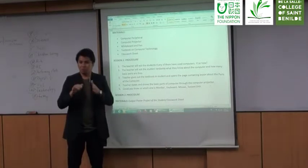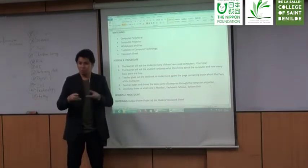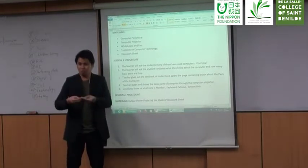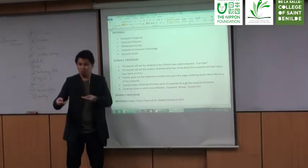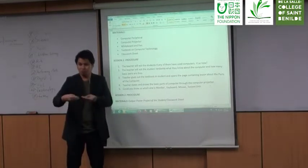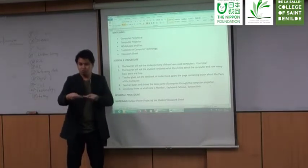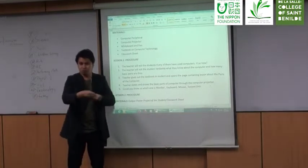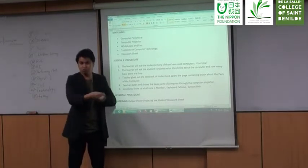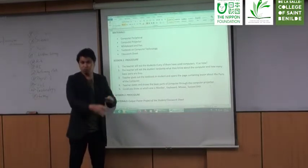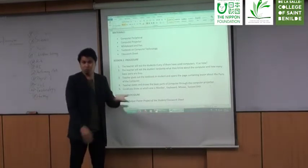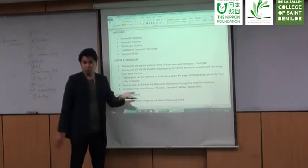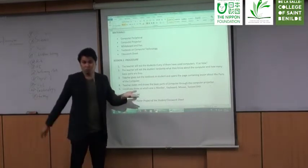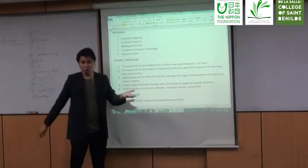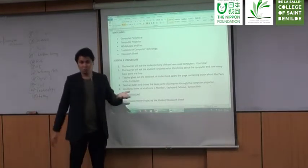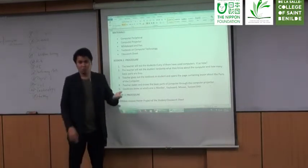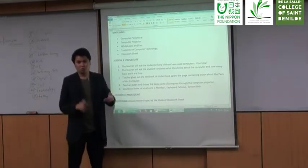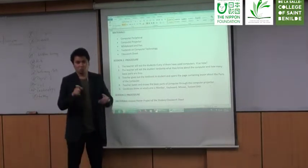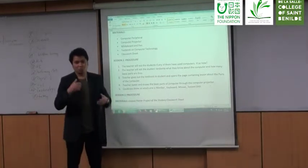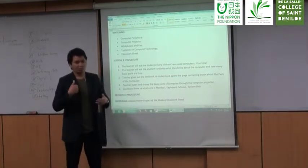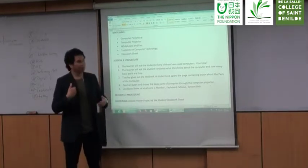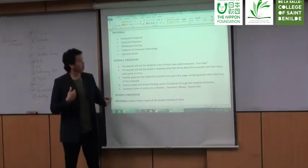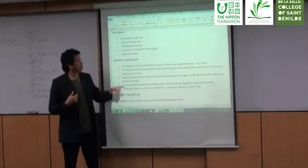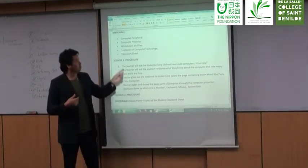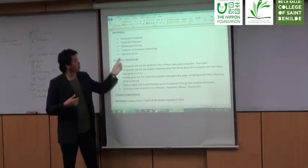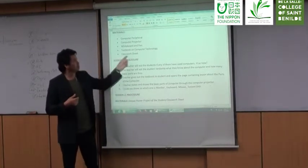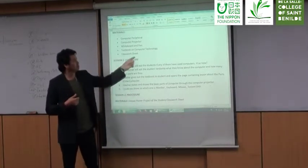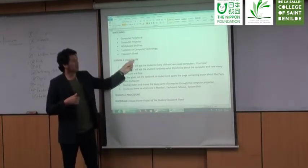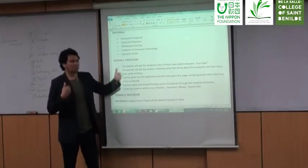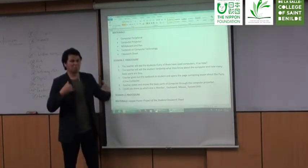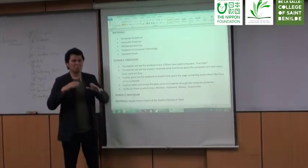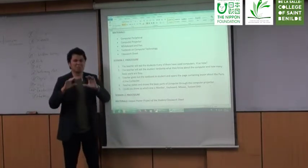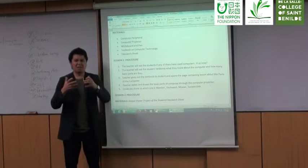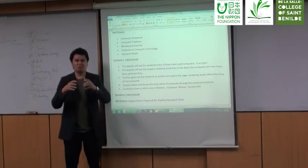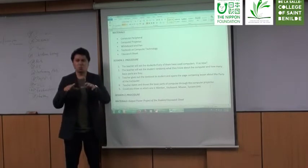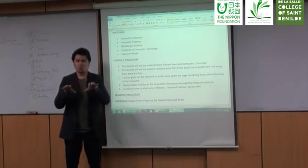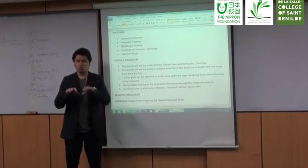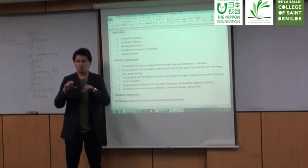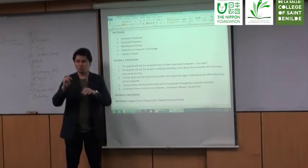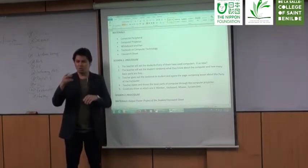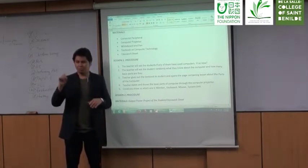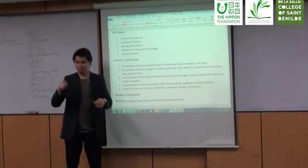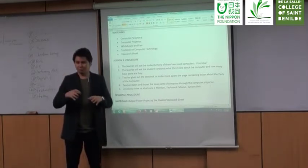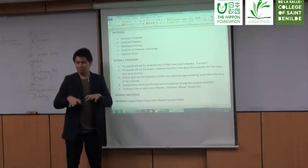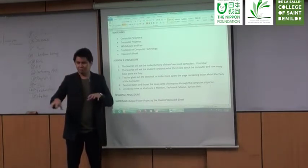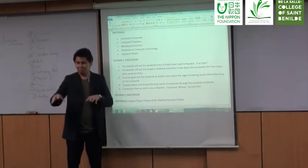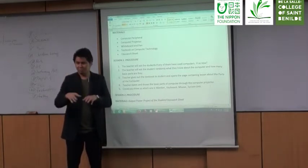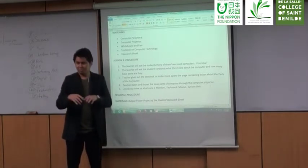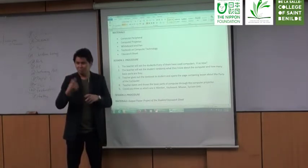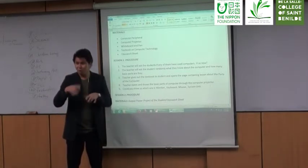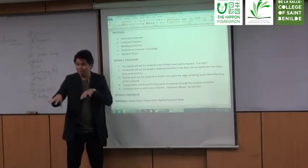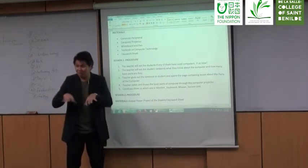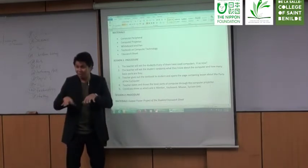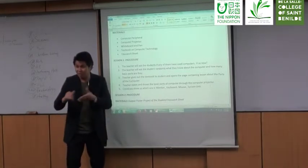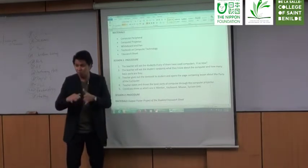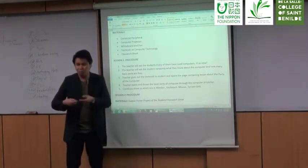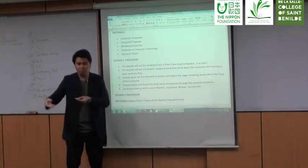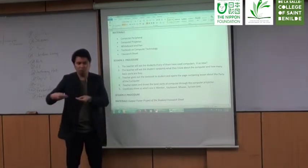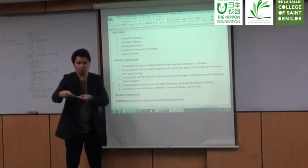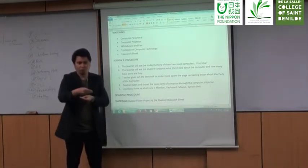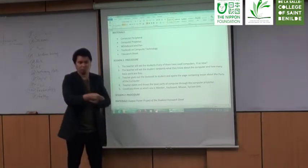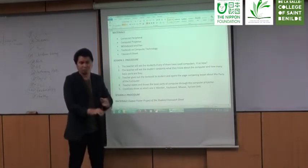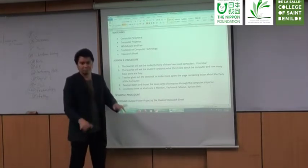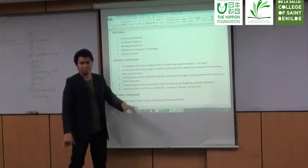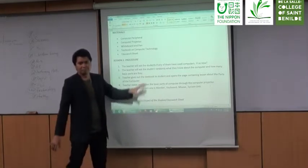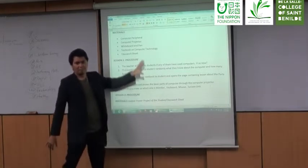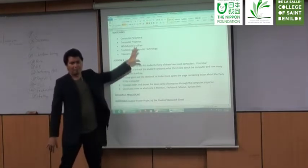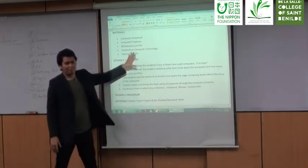Our students the students have their own have to keep class work. middle school password. Productivity